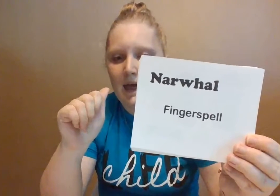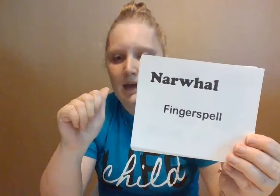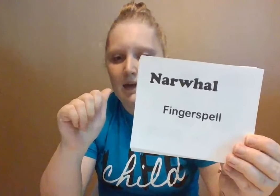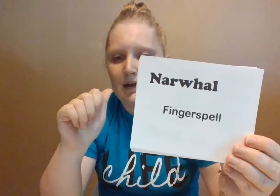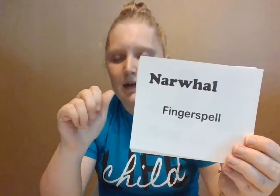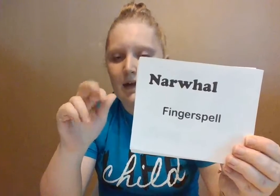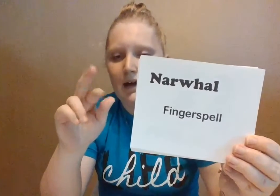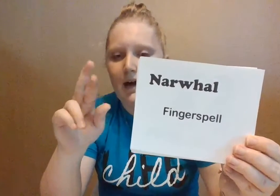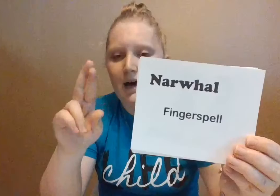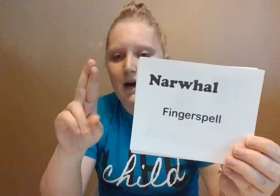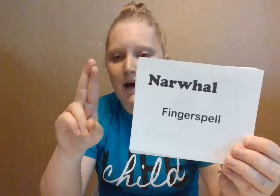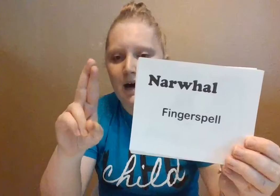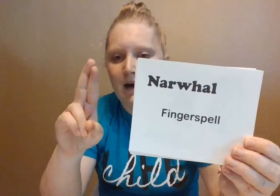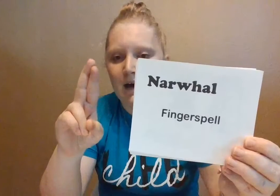A R